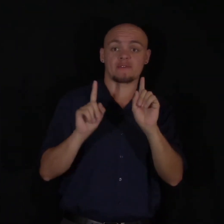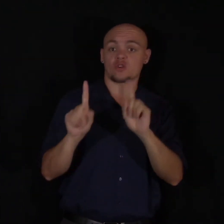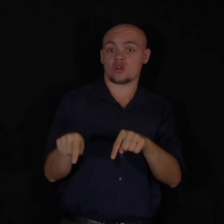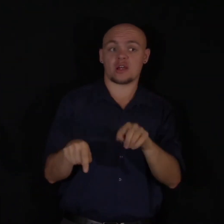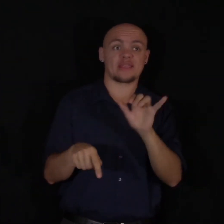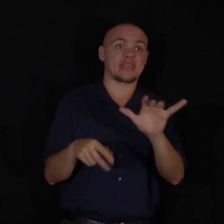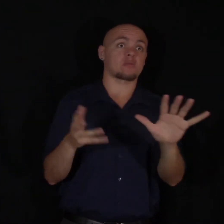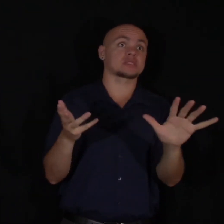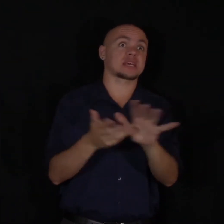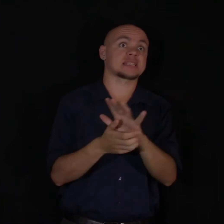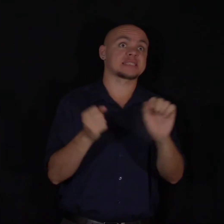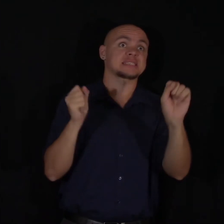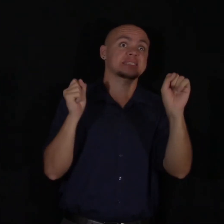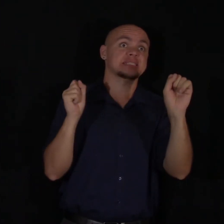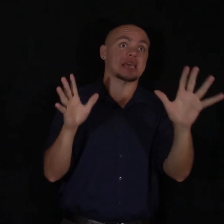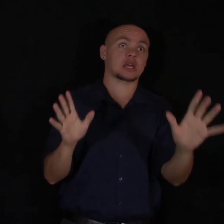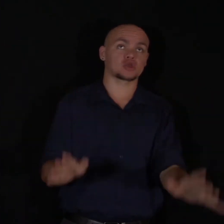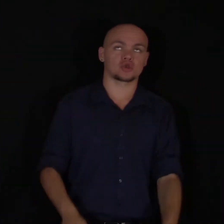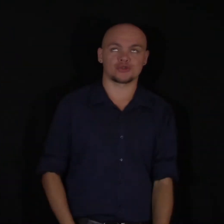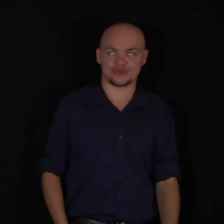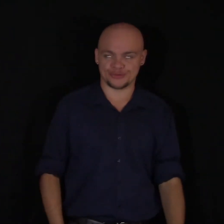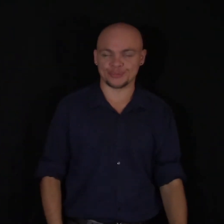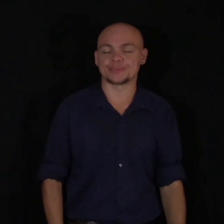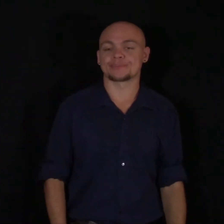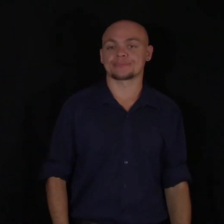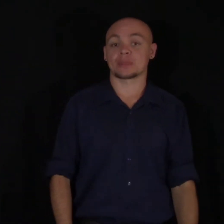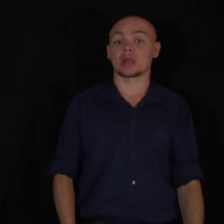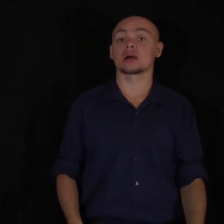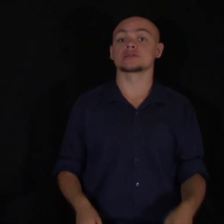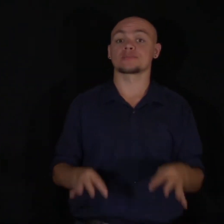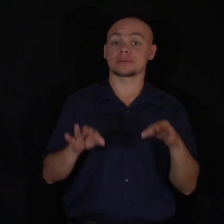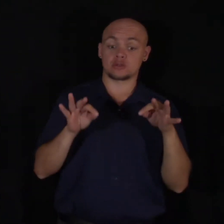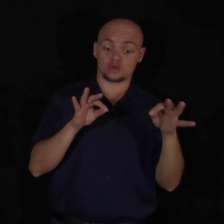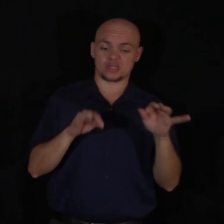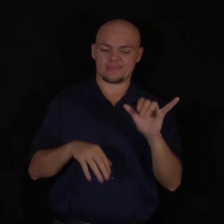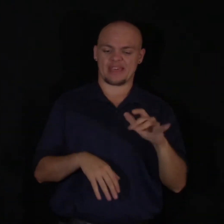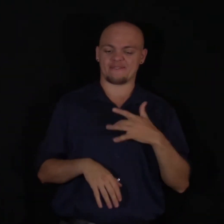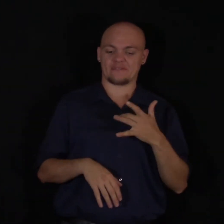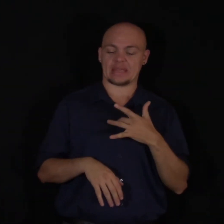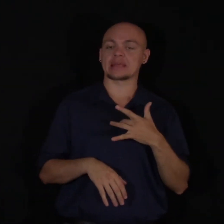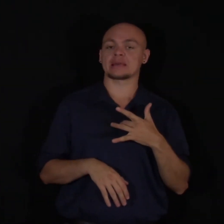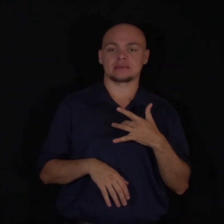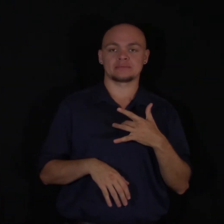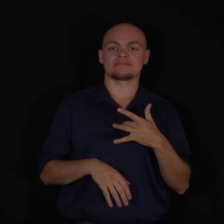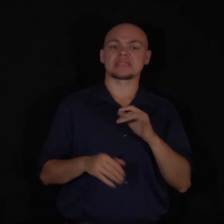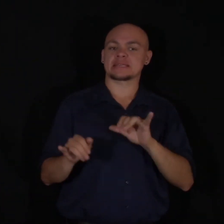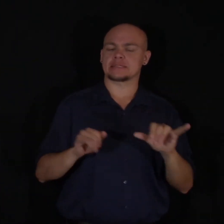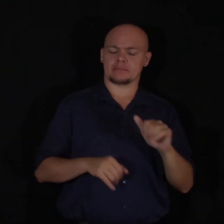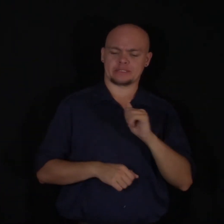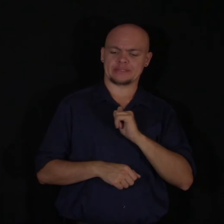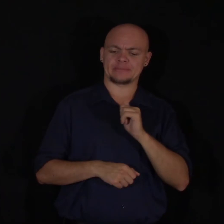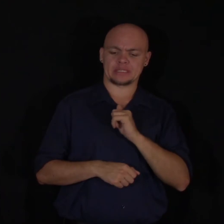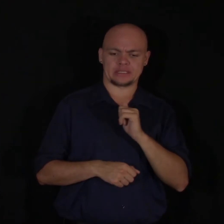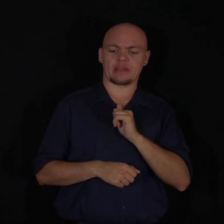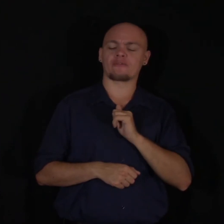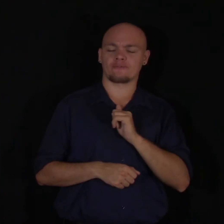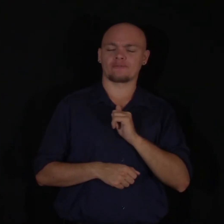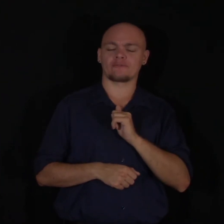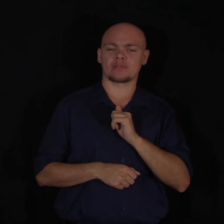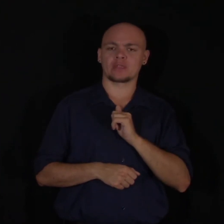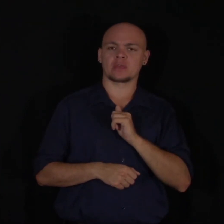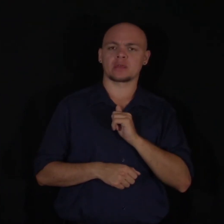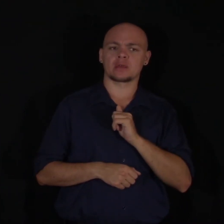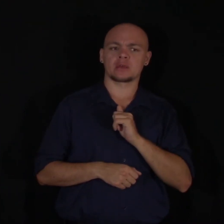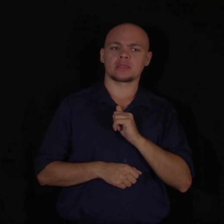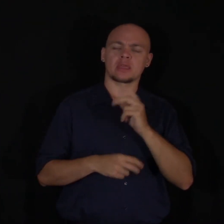disaster." And whenever they would describe that feeling, they would do the same thing that I did when I described that night. They would